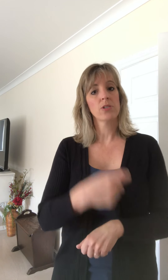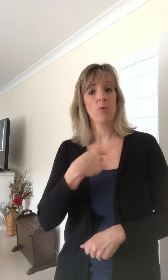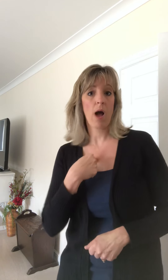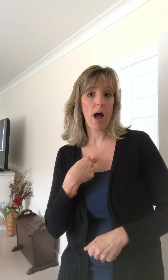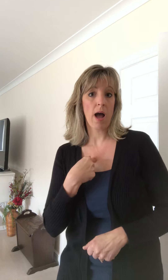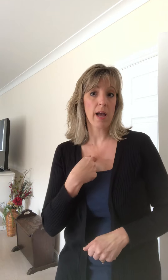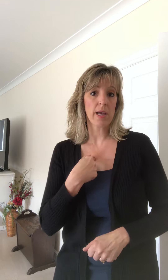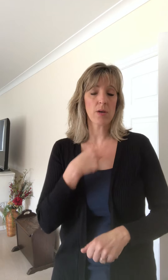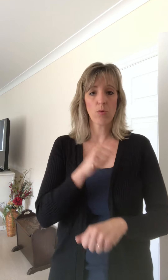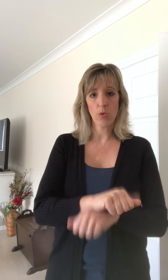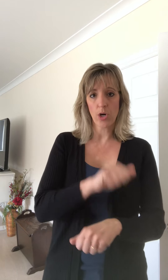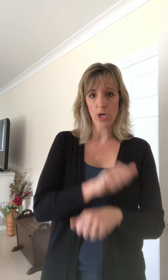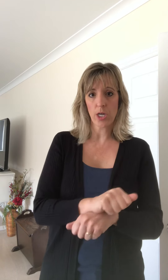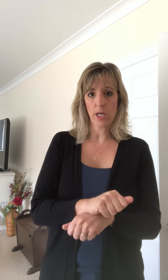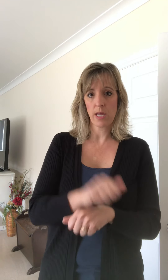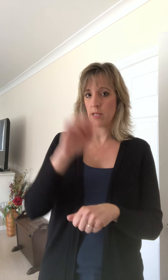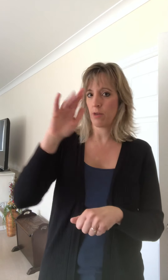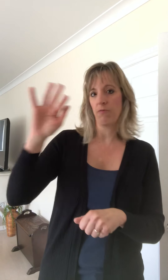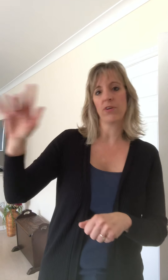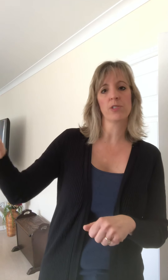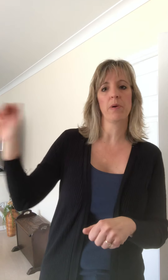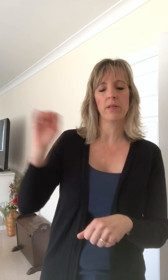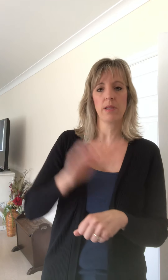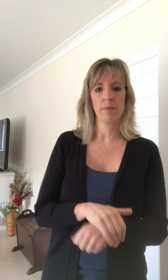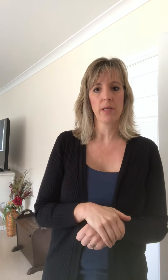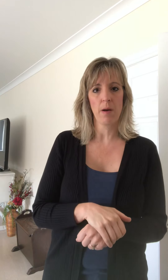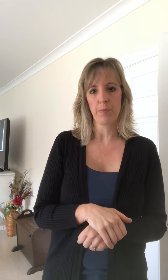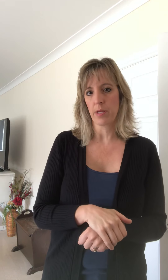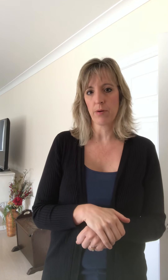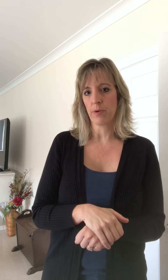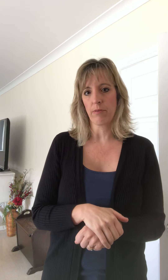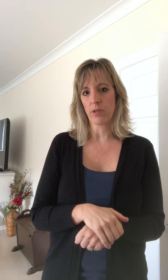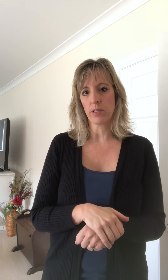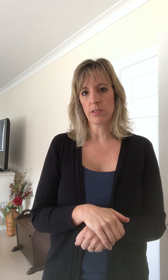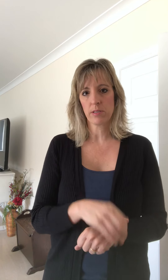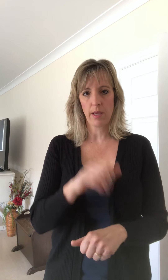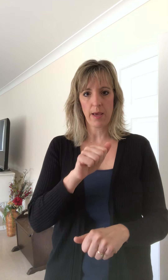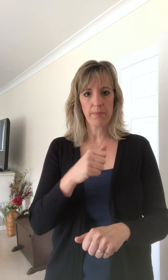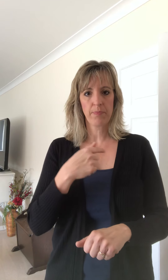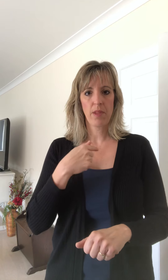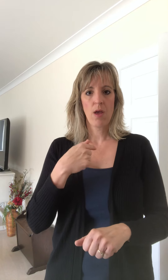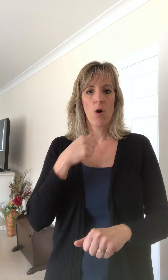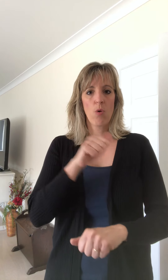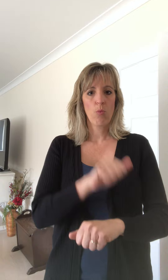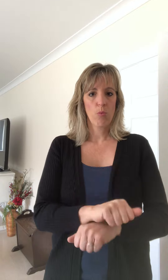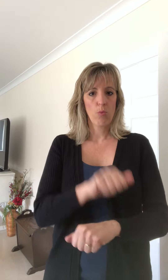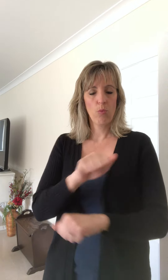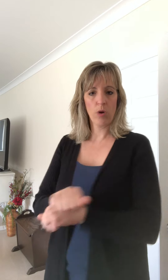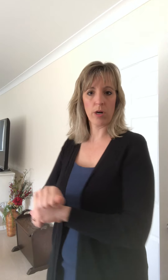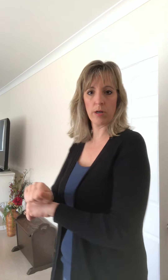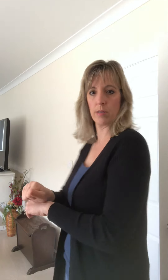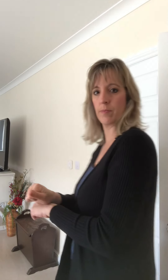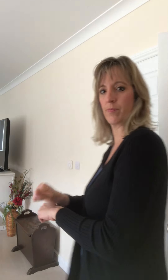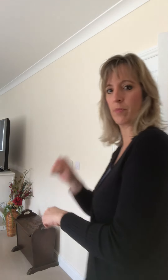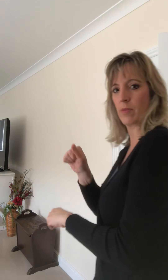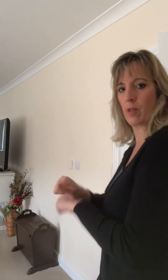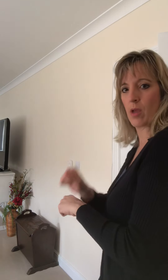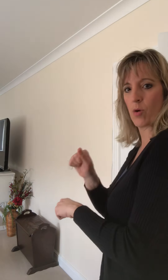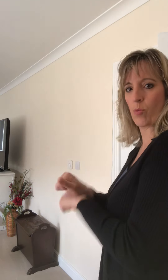So I work, and then you can fingerspell the name of the company or whatever it is, okay? Work.